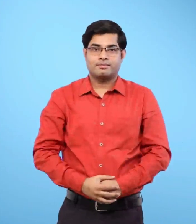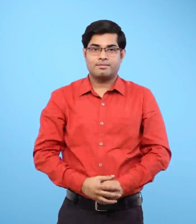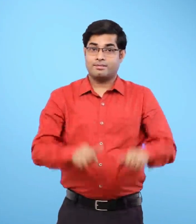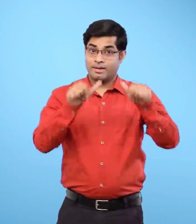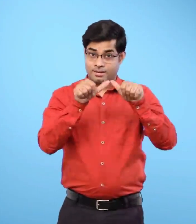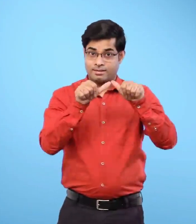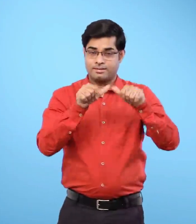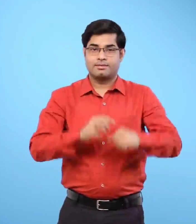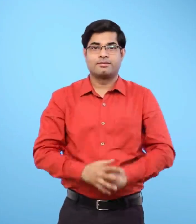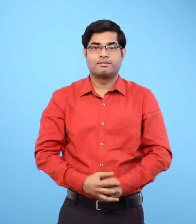A.